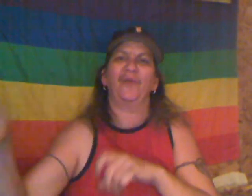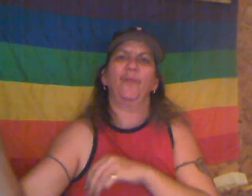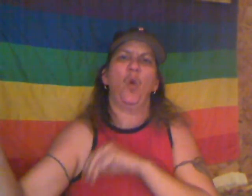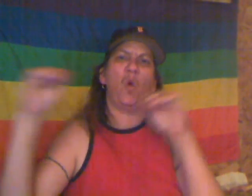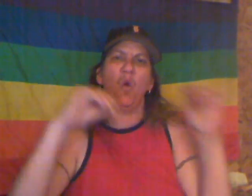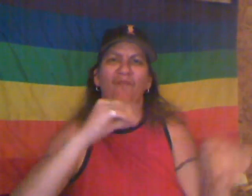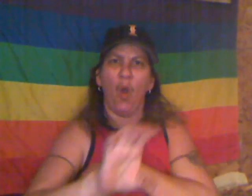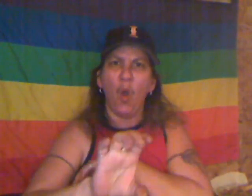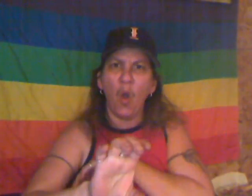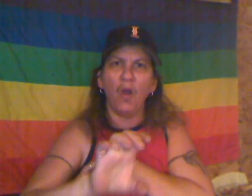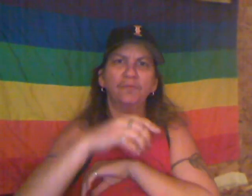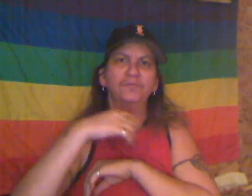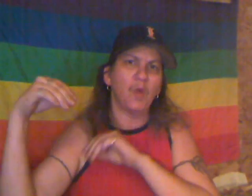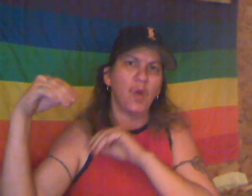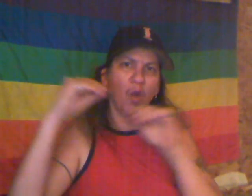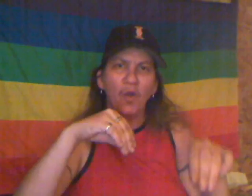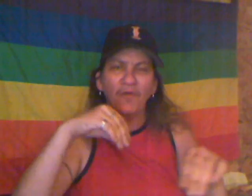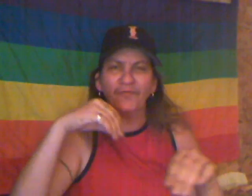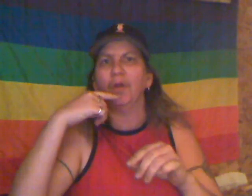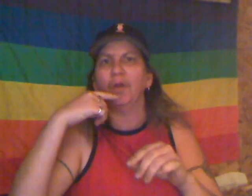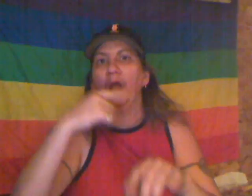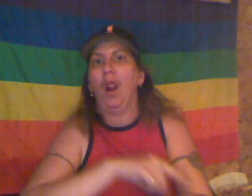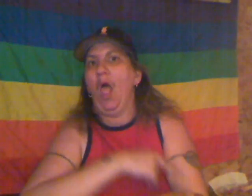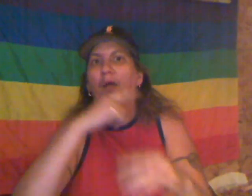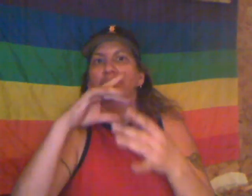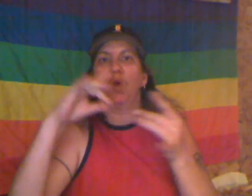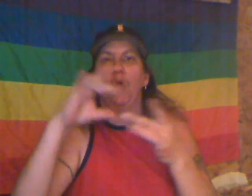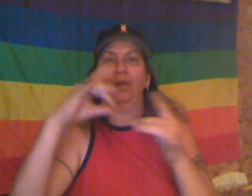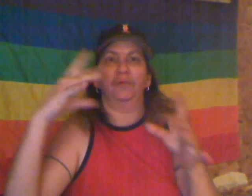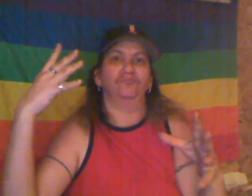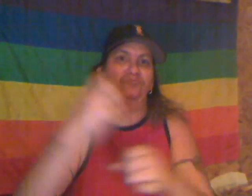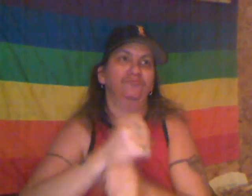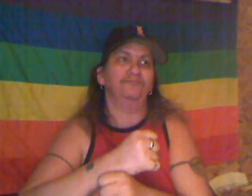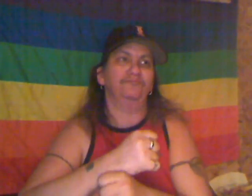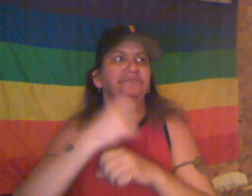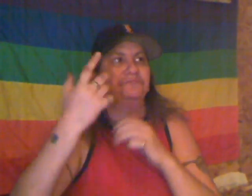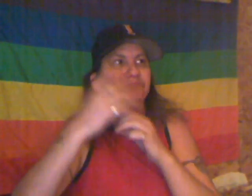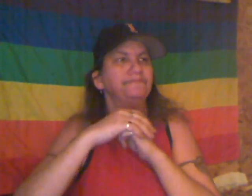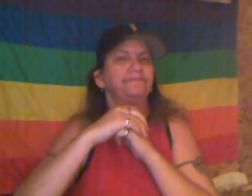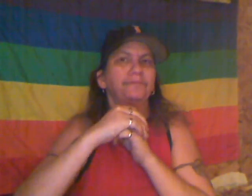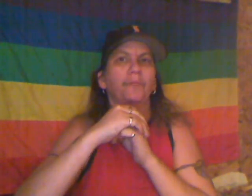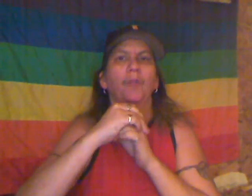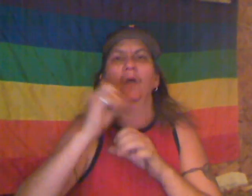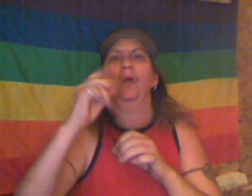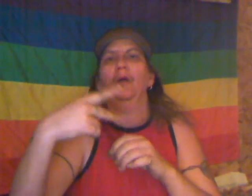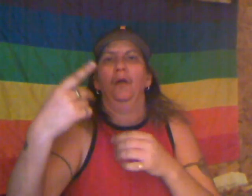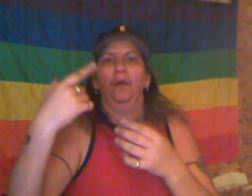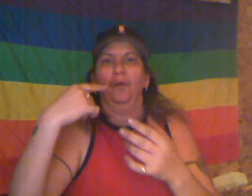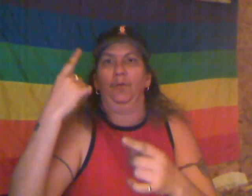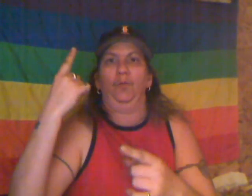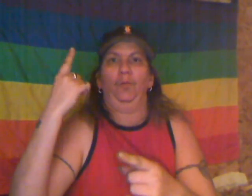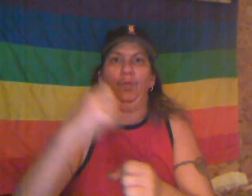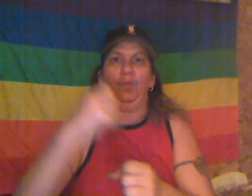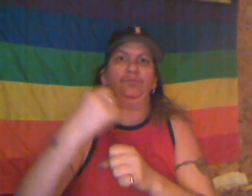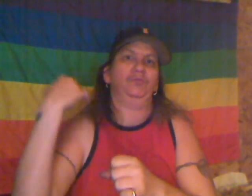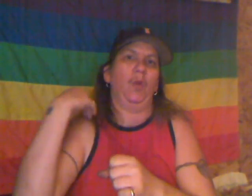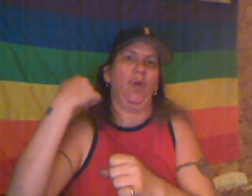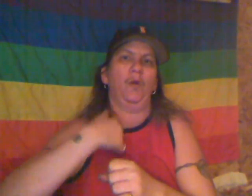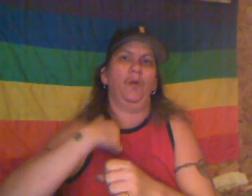star. Jennifer, that's a very good guess, except for the fact that it's not just a tiny little point to point. It's actually got a lot of extension and fuzz around it. This